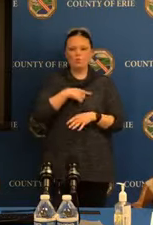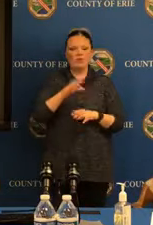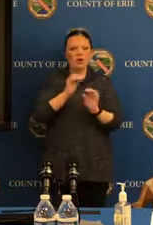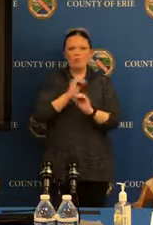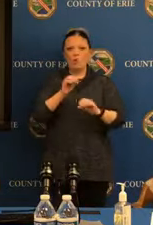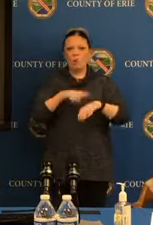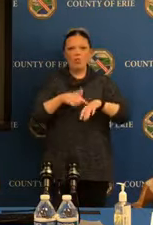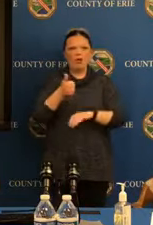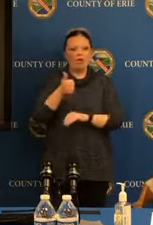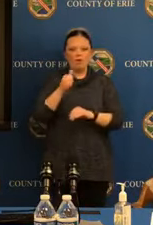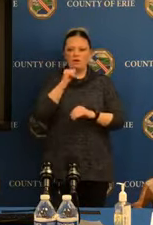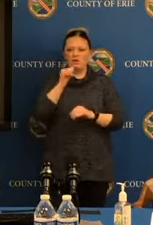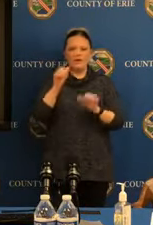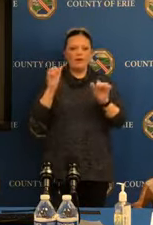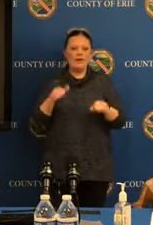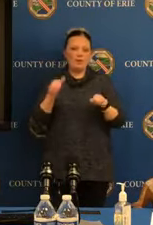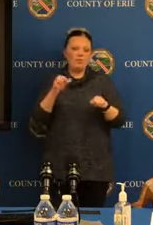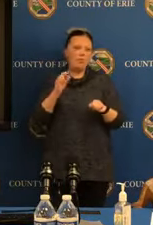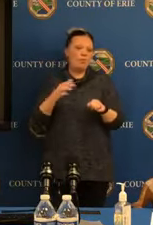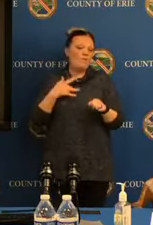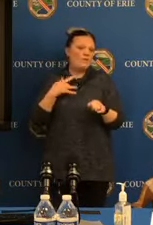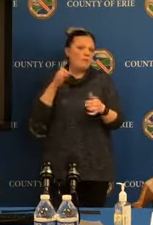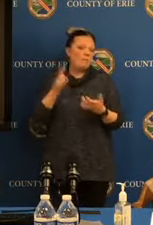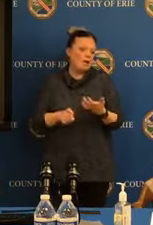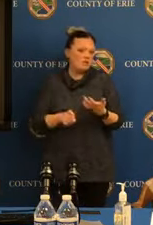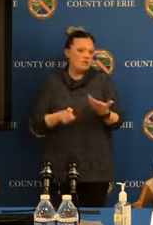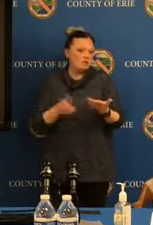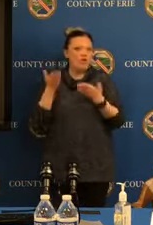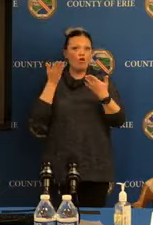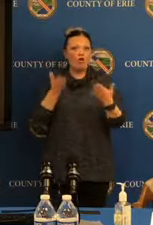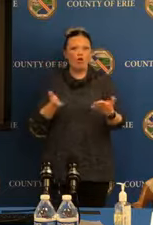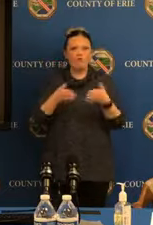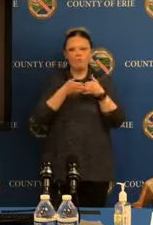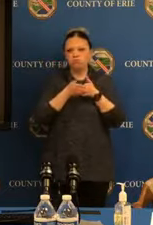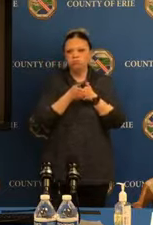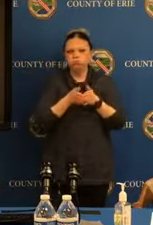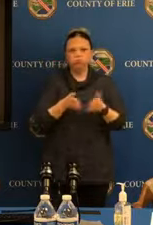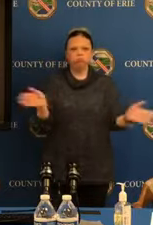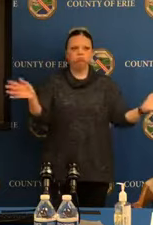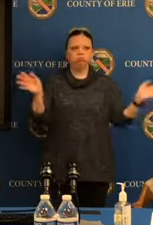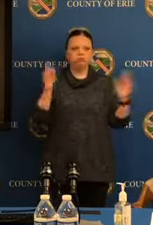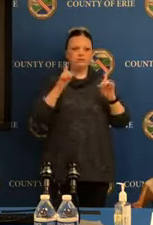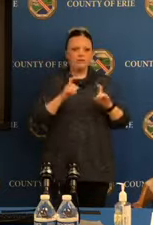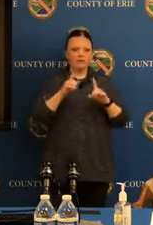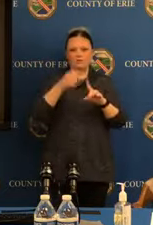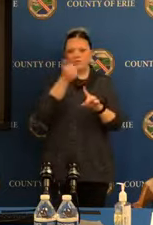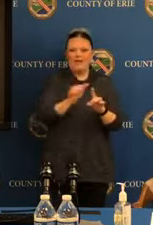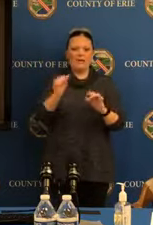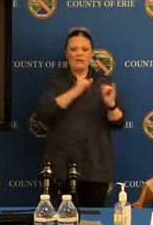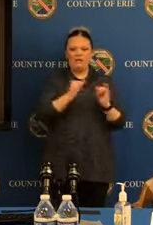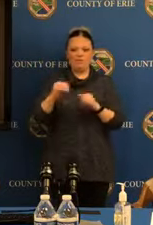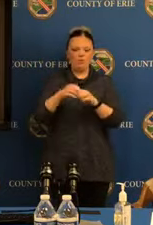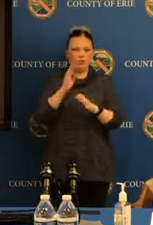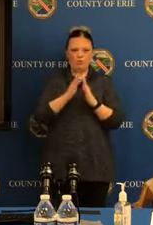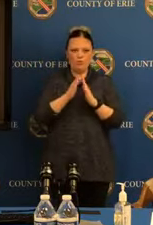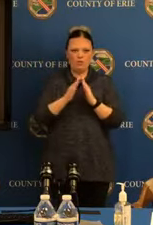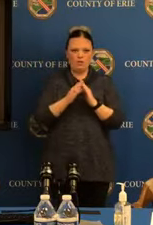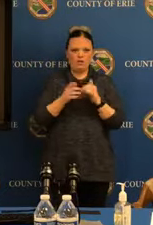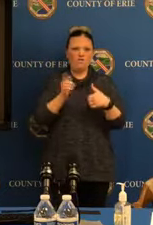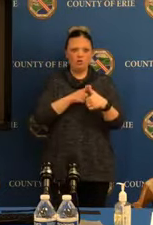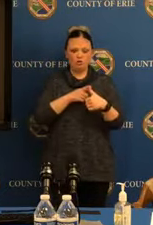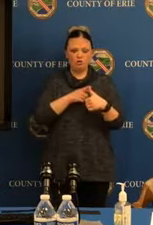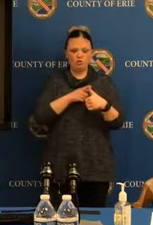no longer able to, or do we feel we need to, offer widespread testing to any individual in the community. First of